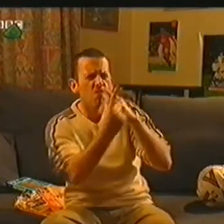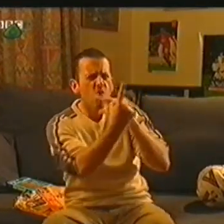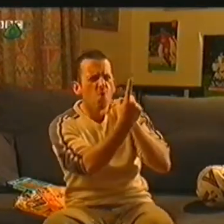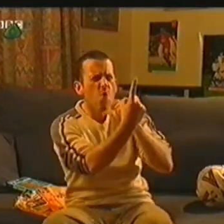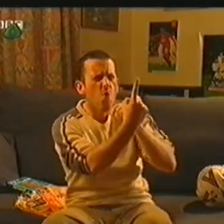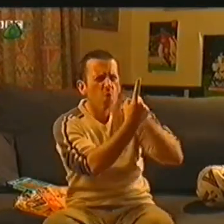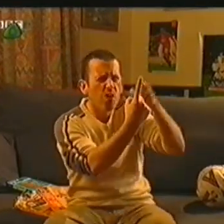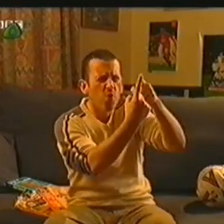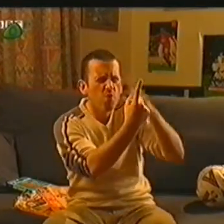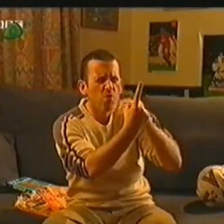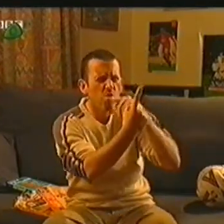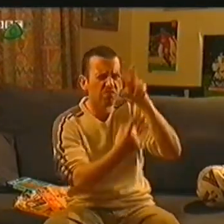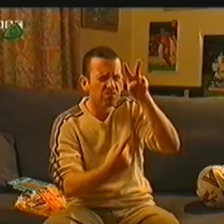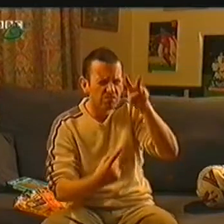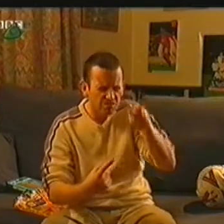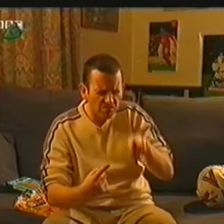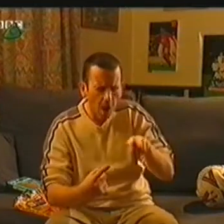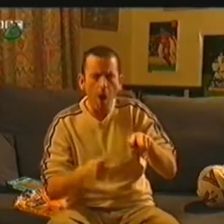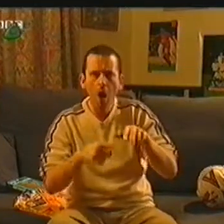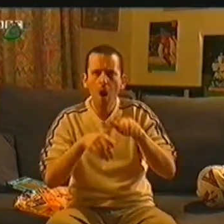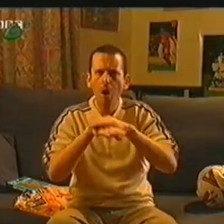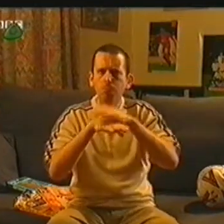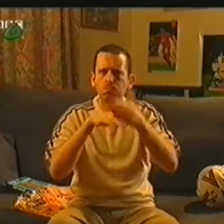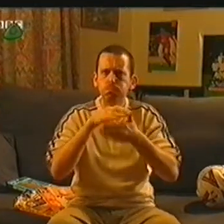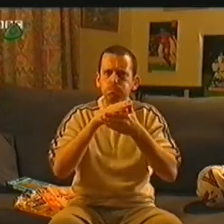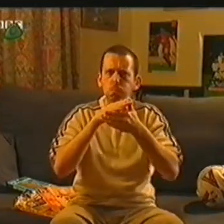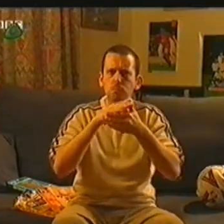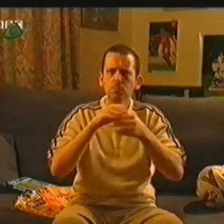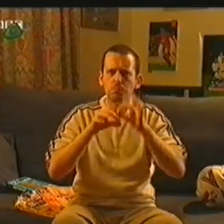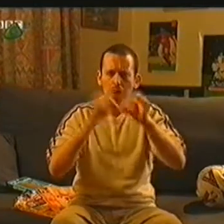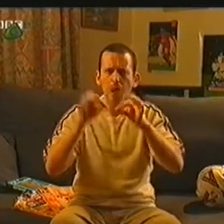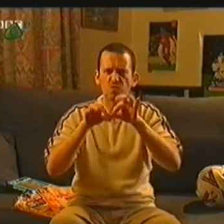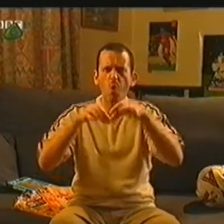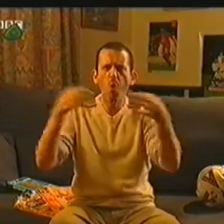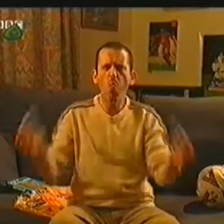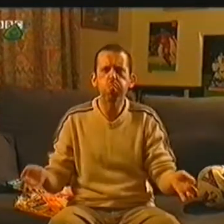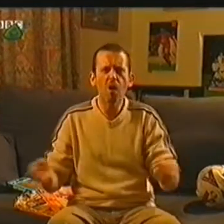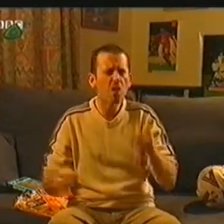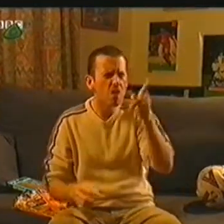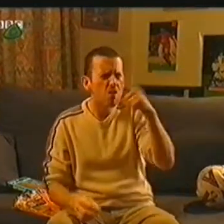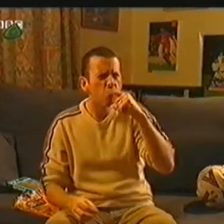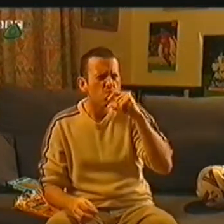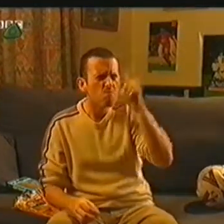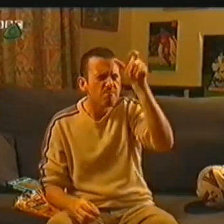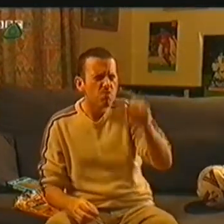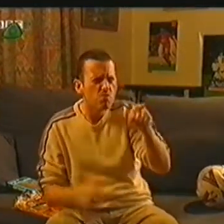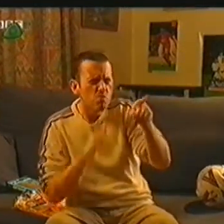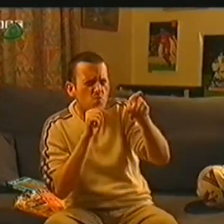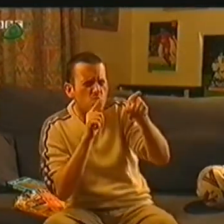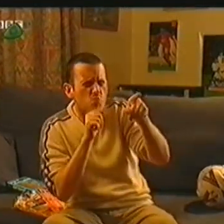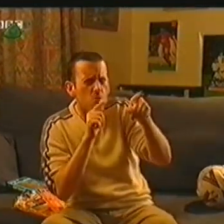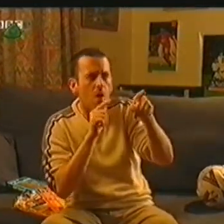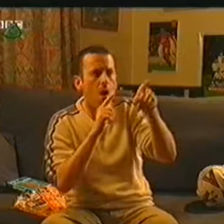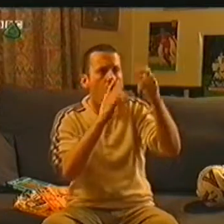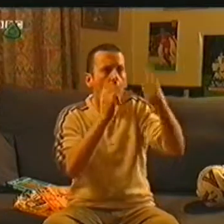laces flapping like his own, strike from a narrow angle. The ball flicked easily into the back of the St. Luke's